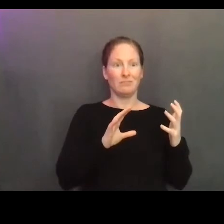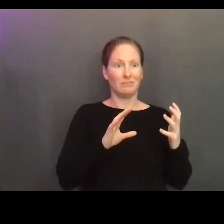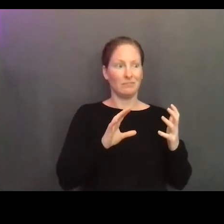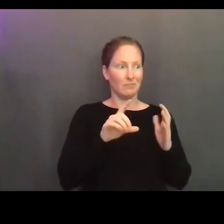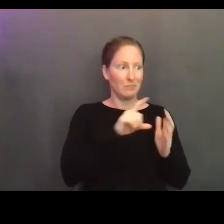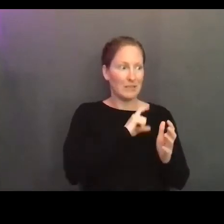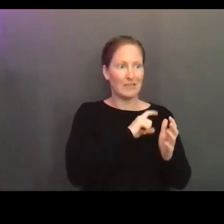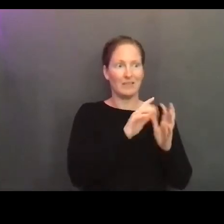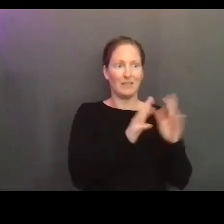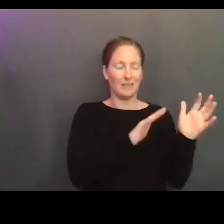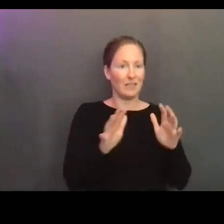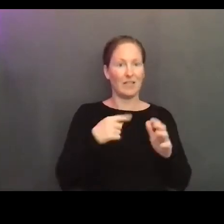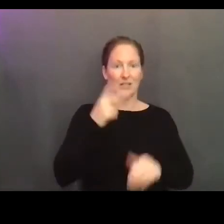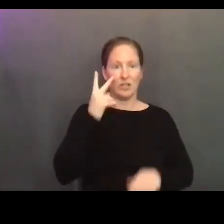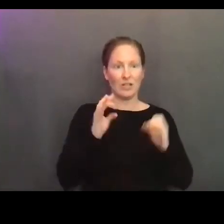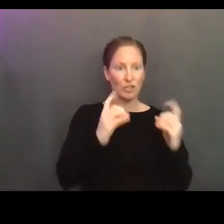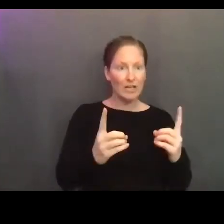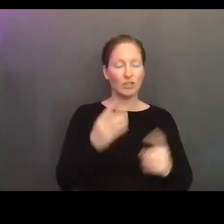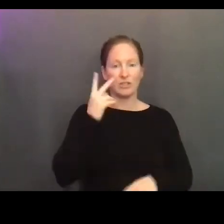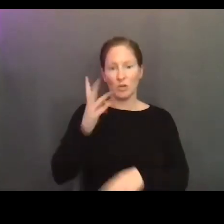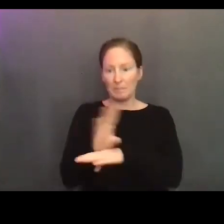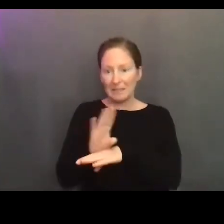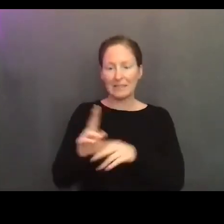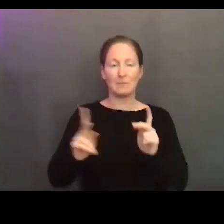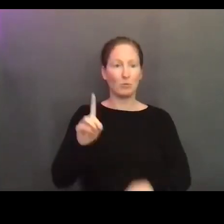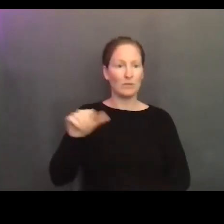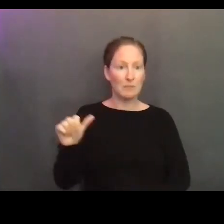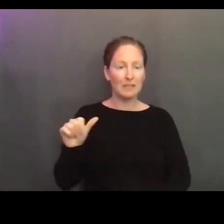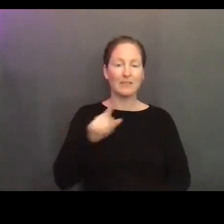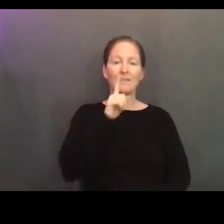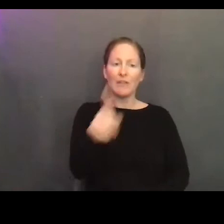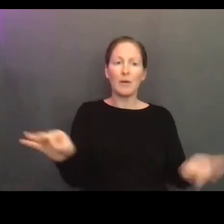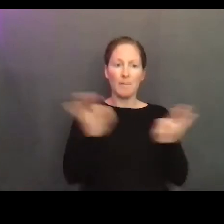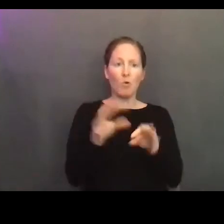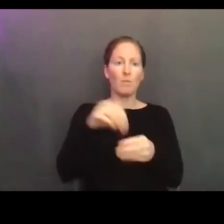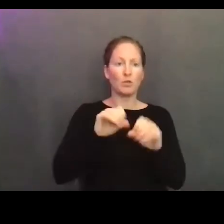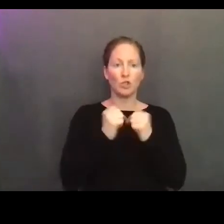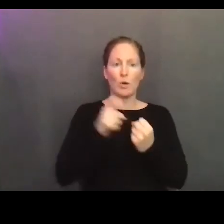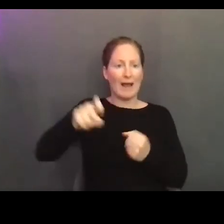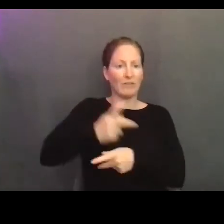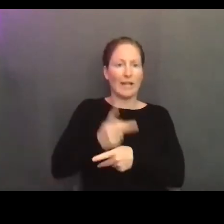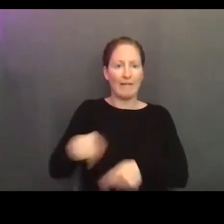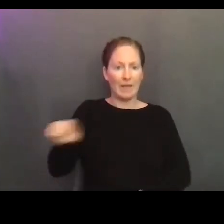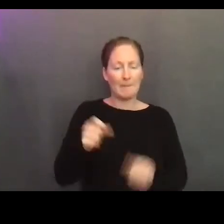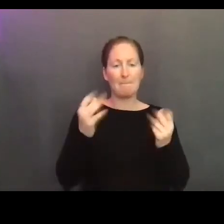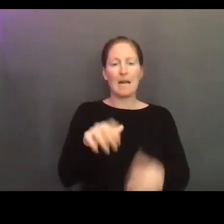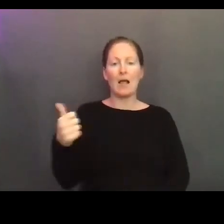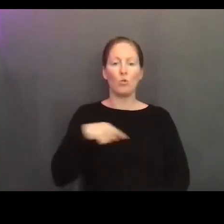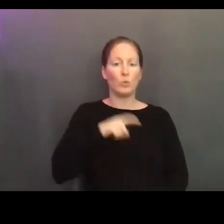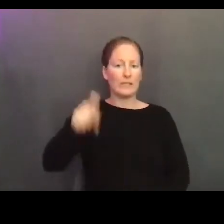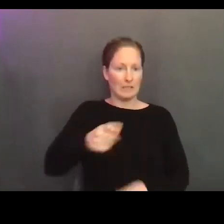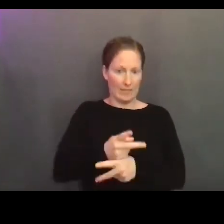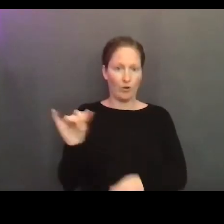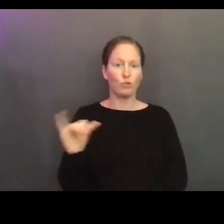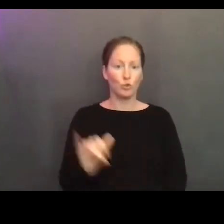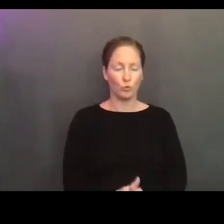education system. And folks with disability is a very important integral part of our society. We got to take care of them. And there are many others we have to take care of.